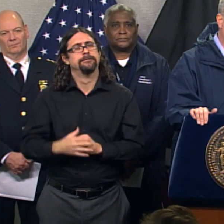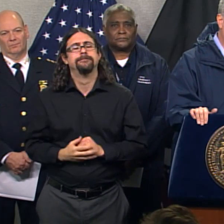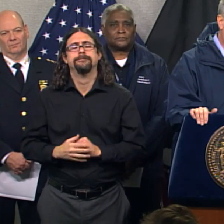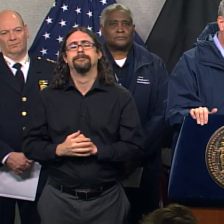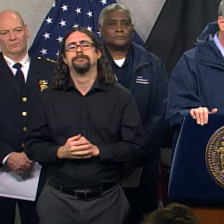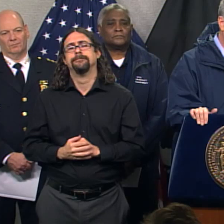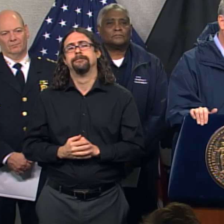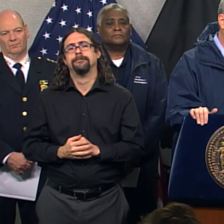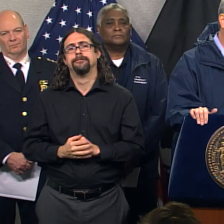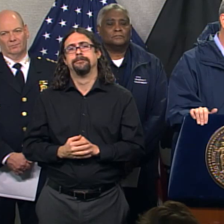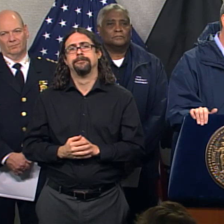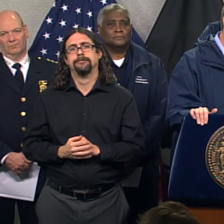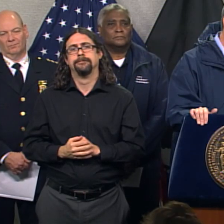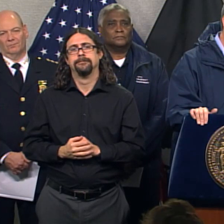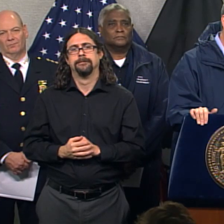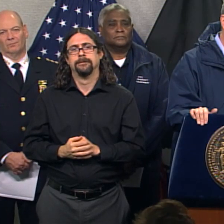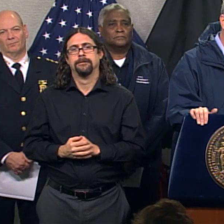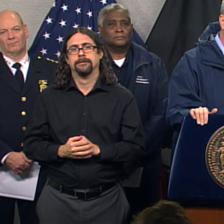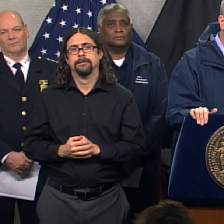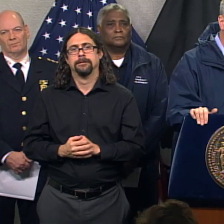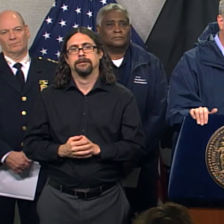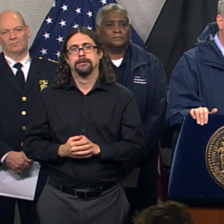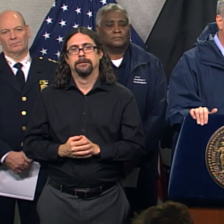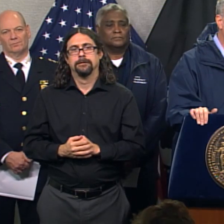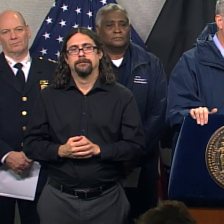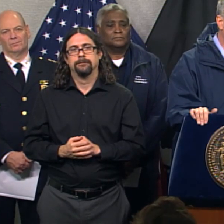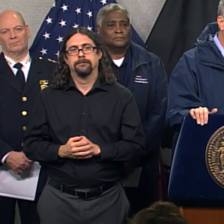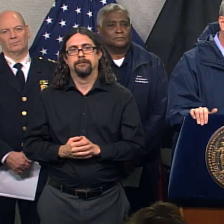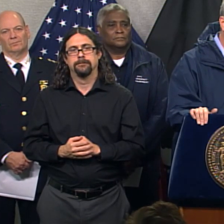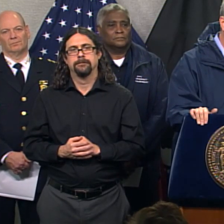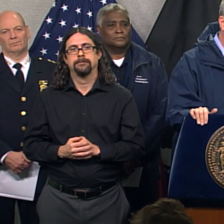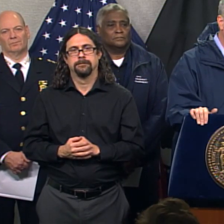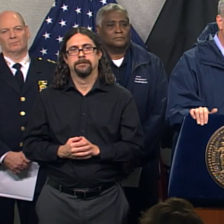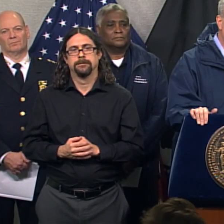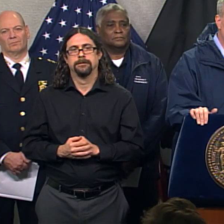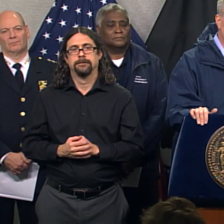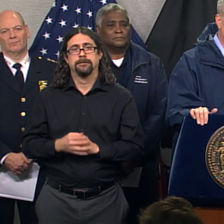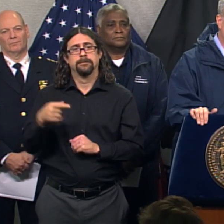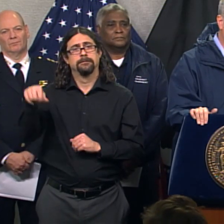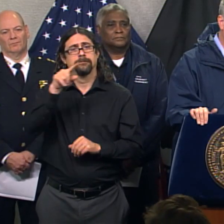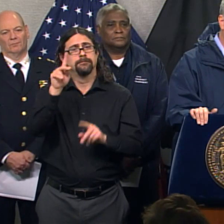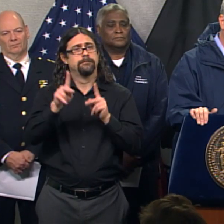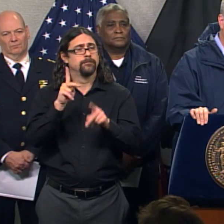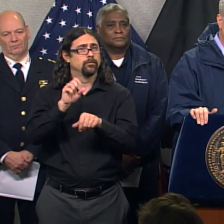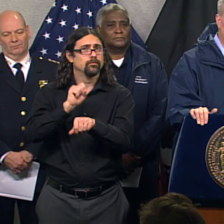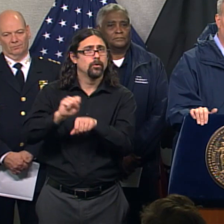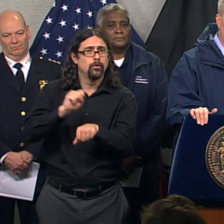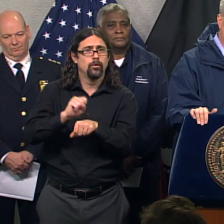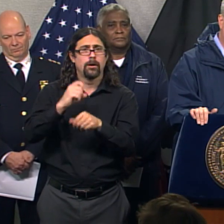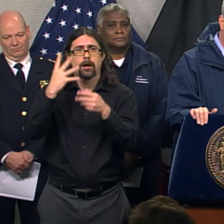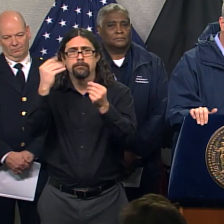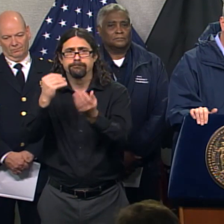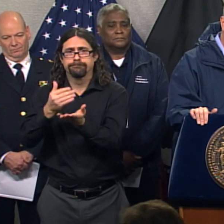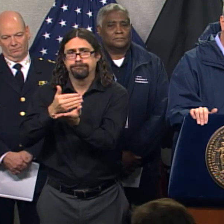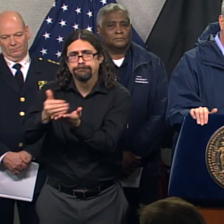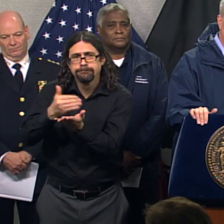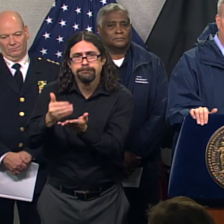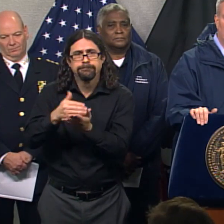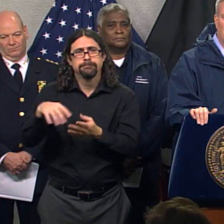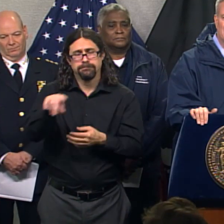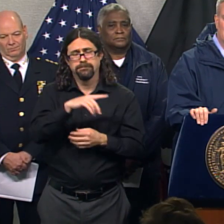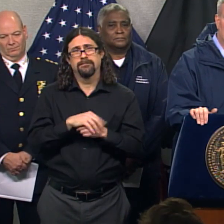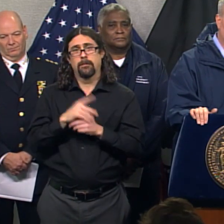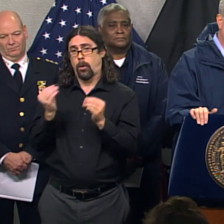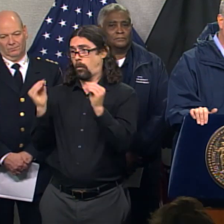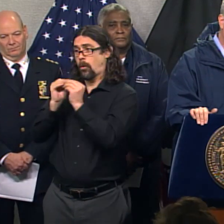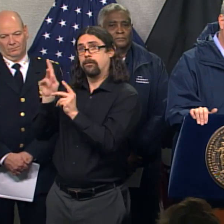working on behalf of New Yorkers, especially our sanitation workers, can do their job. Just plain common sense. It is not a moral judgment.